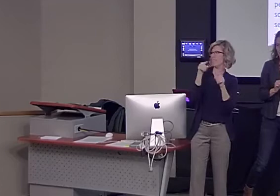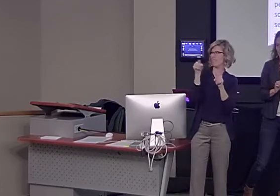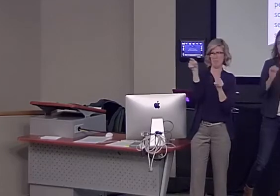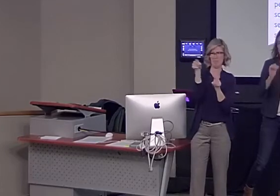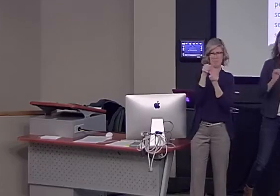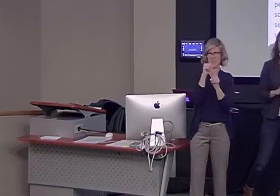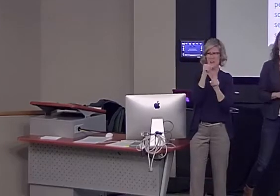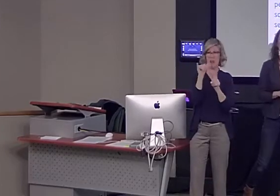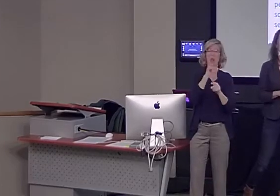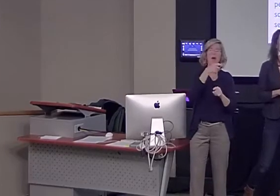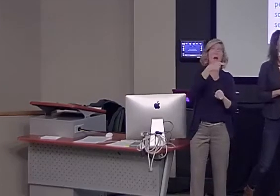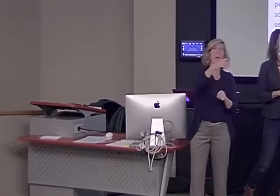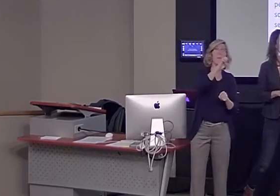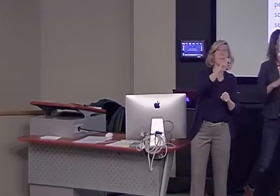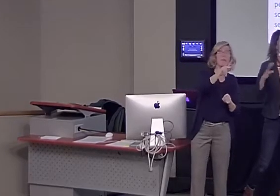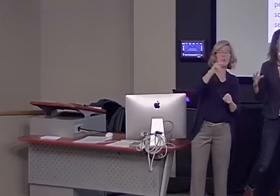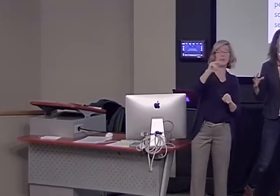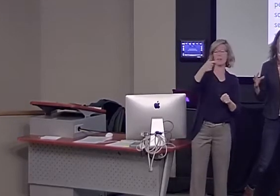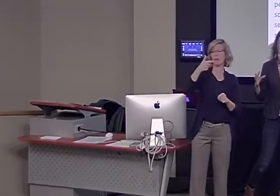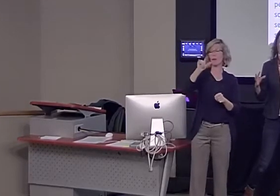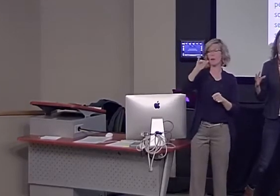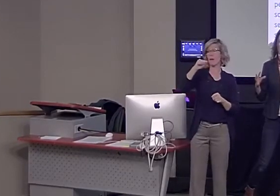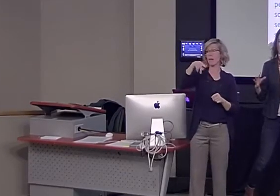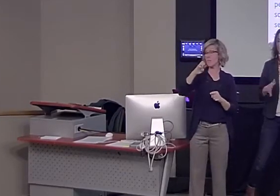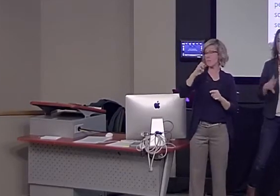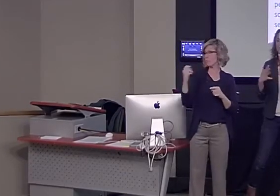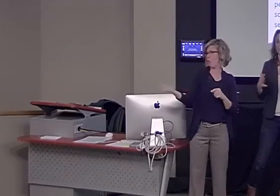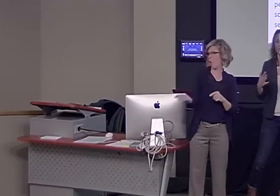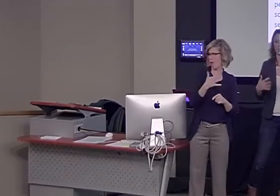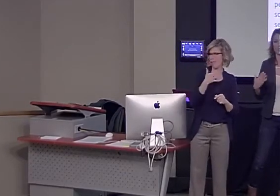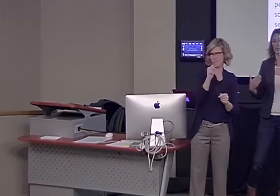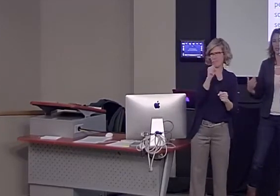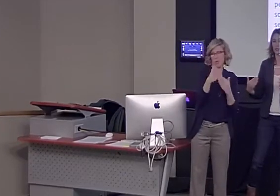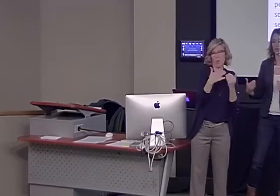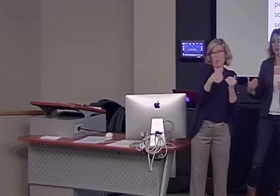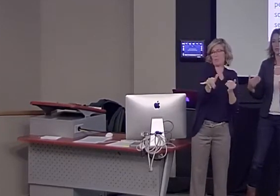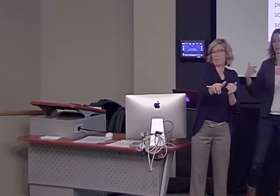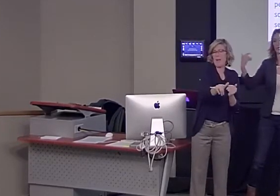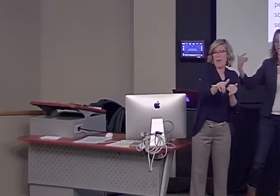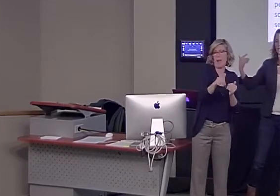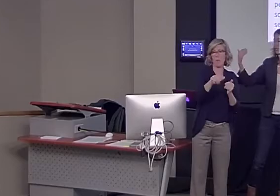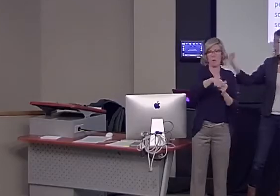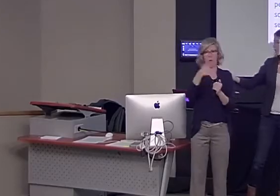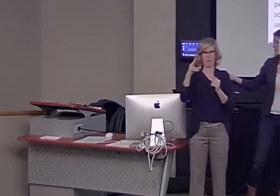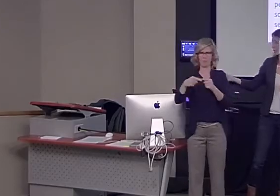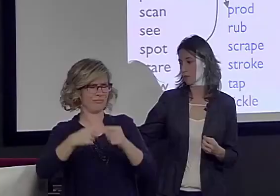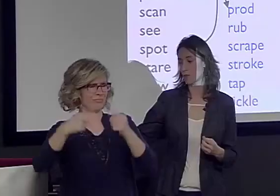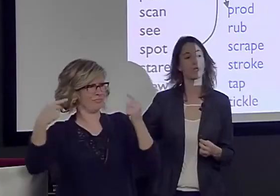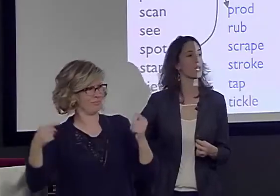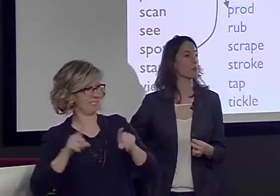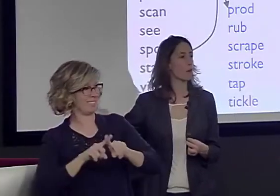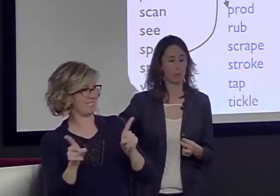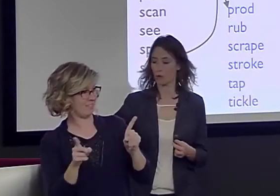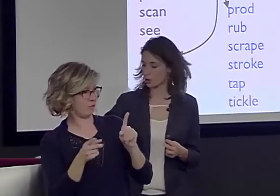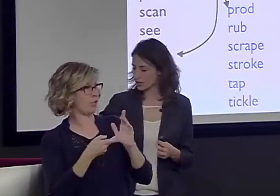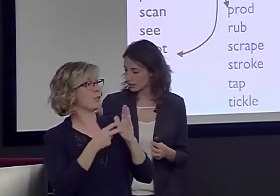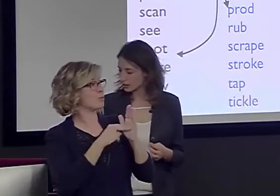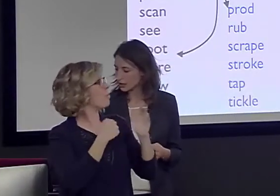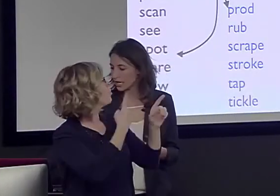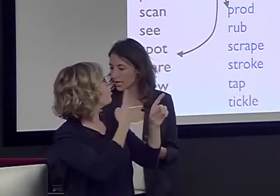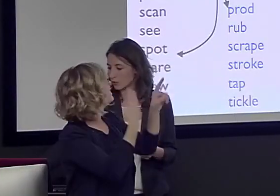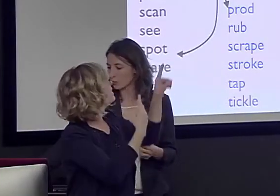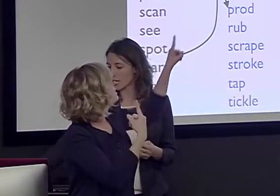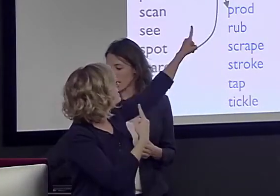peek and glimpse, and some verbs are going to be really different. And so this gives you a similarity structure, and we get one such matrix per